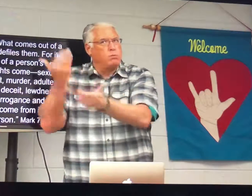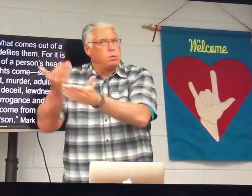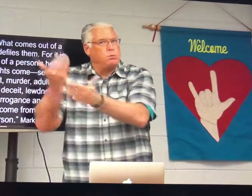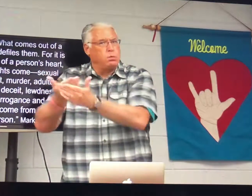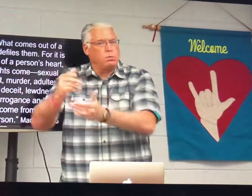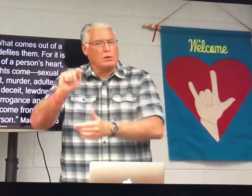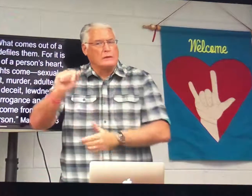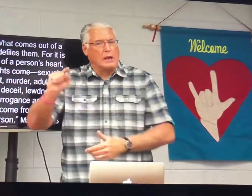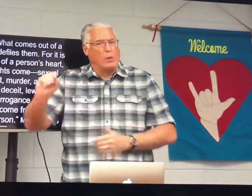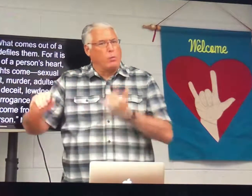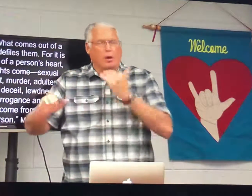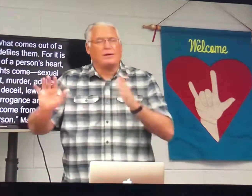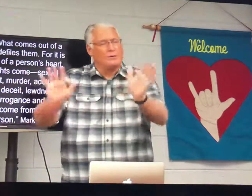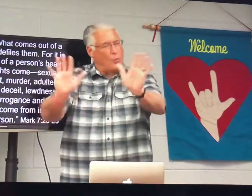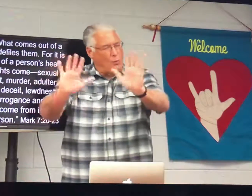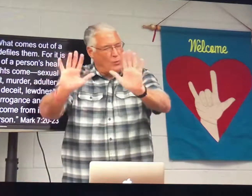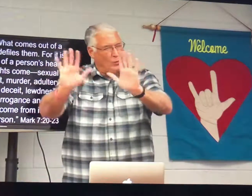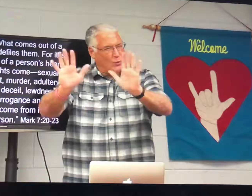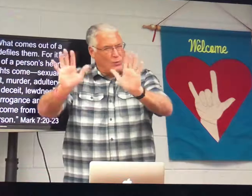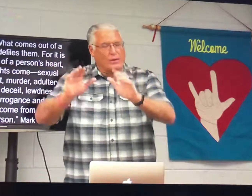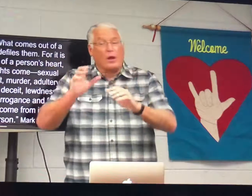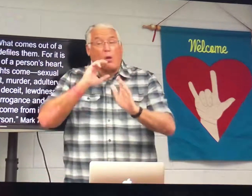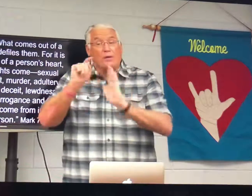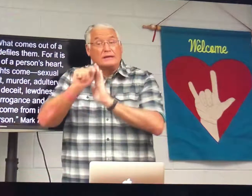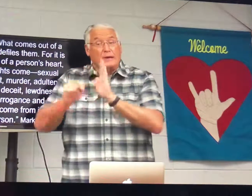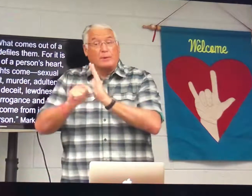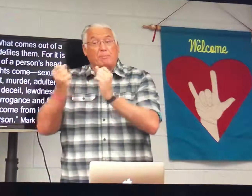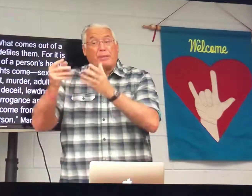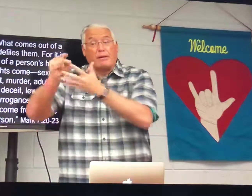the approach by and large against the shift. There's a ground ball.